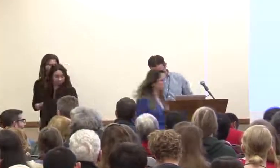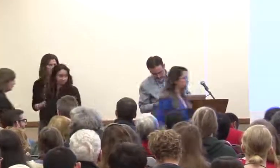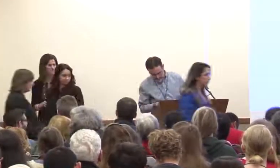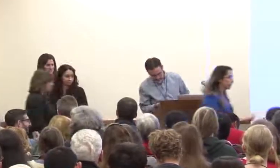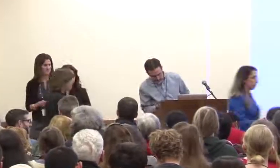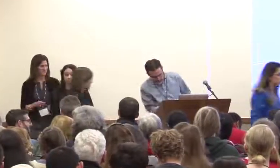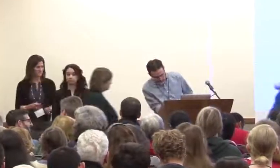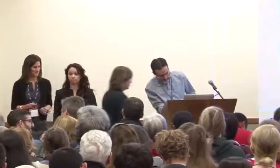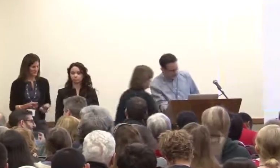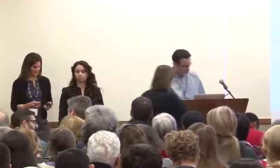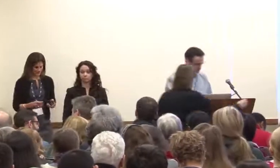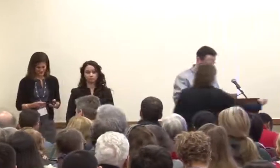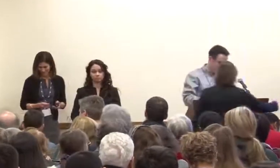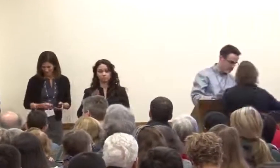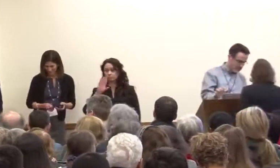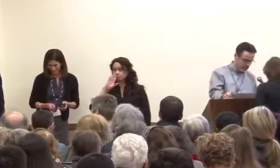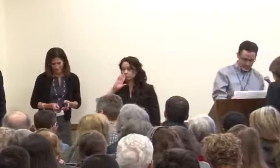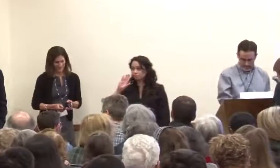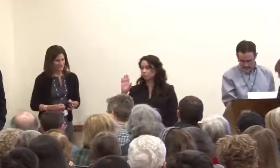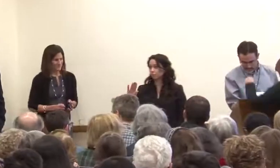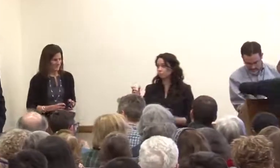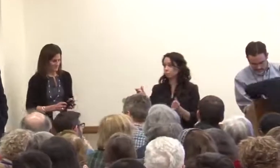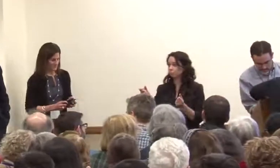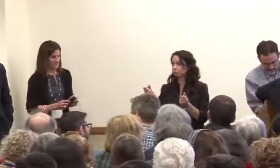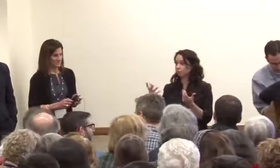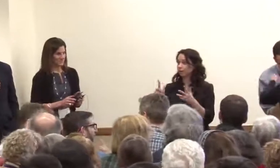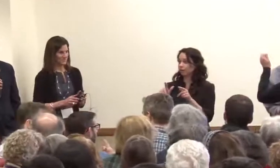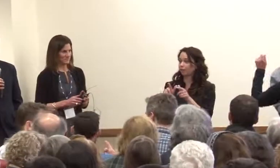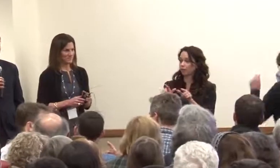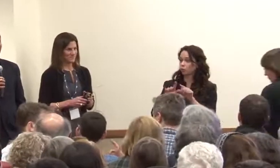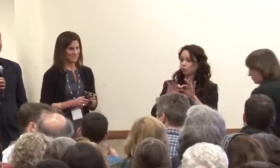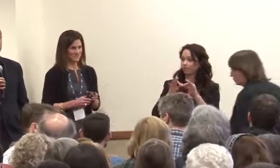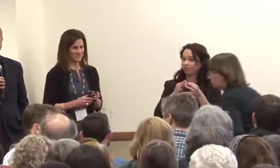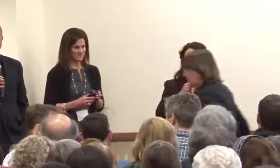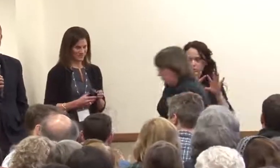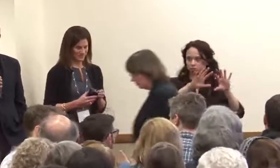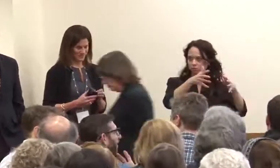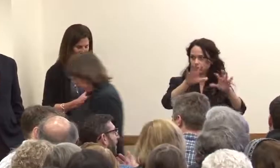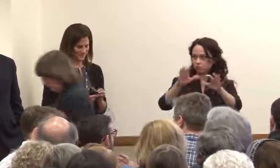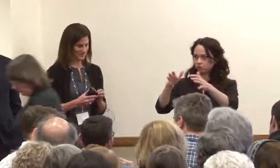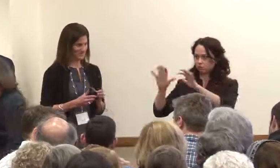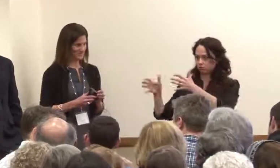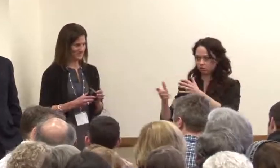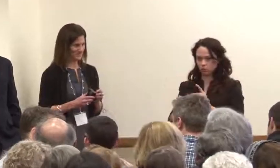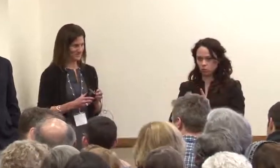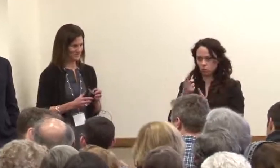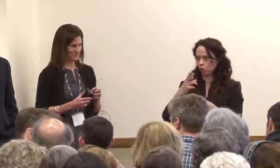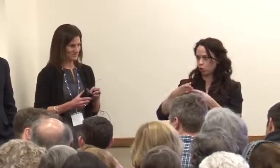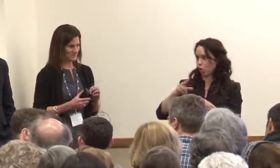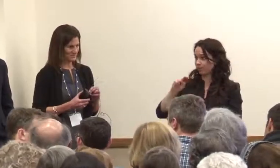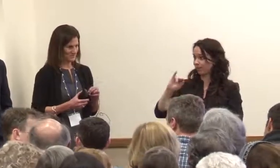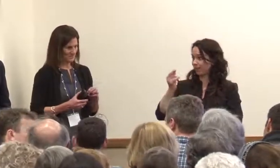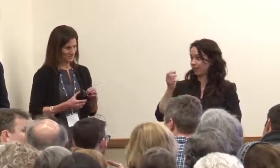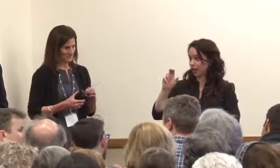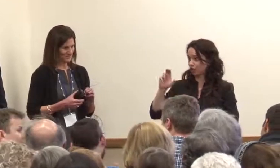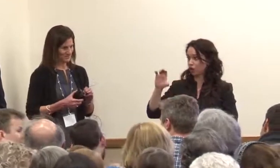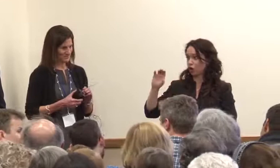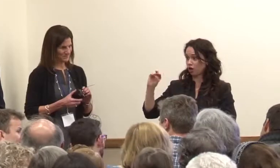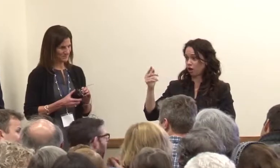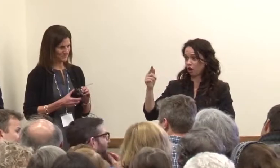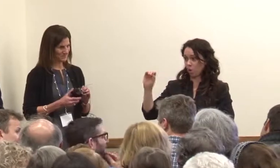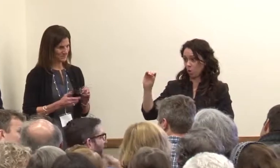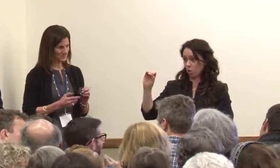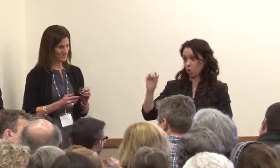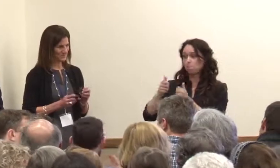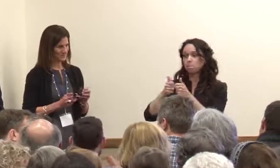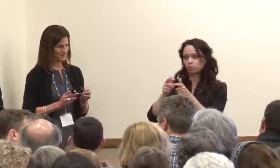You know, there are many language families in the world. One of them is called Niger Congo. That is most of the languages of